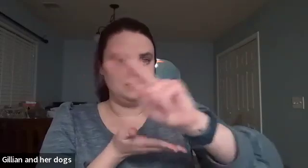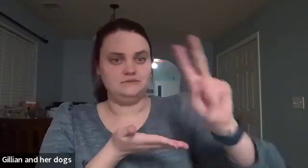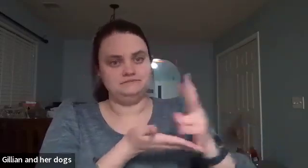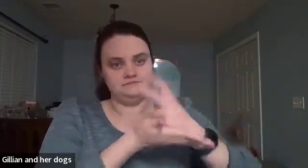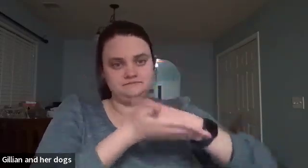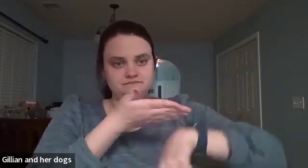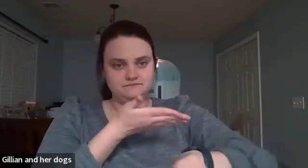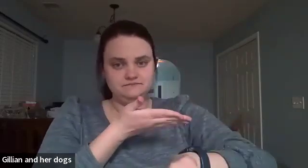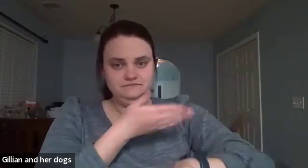slide.